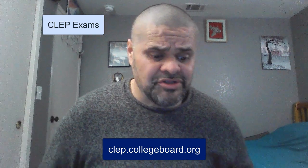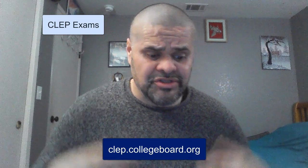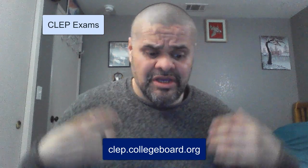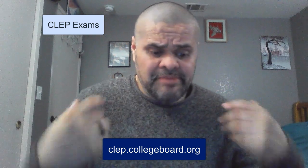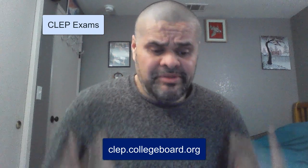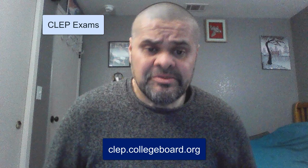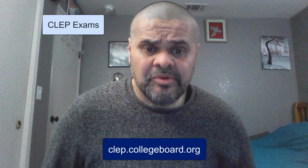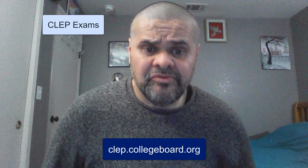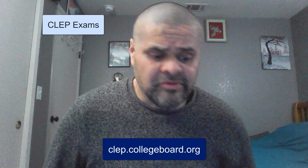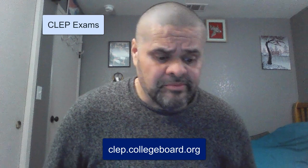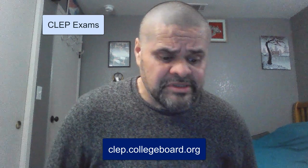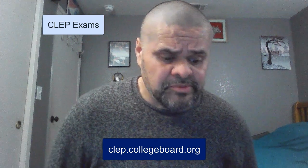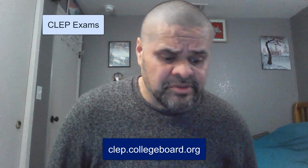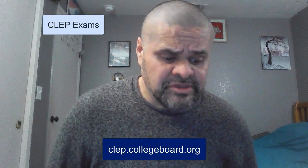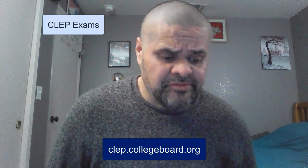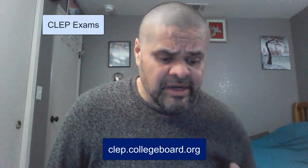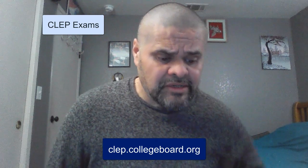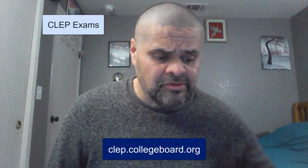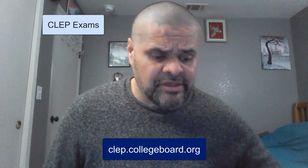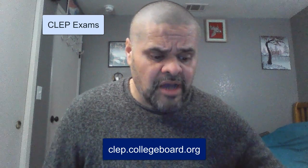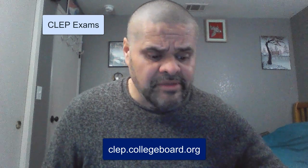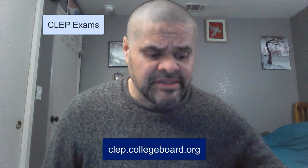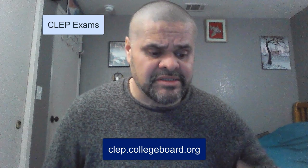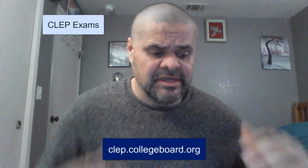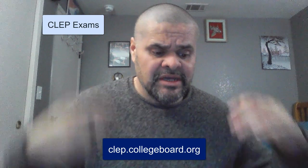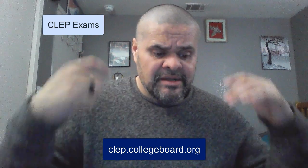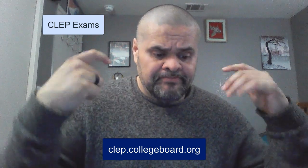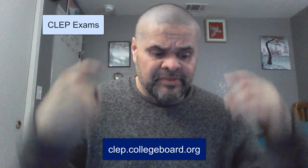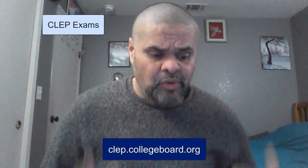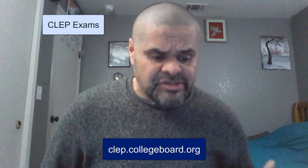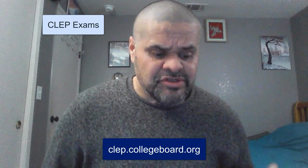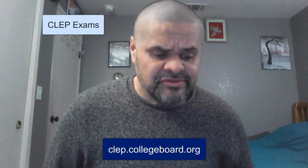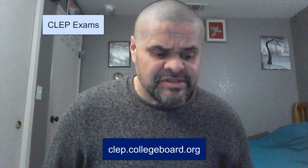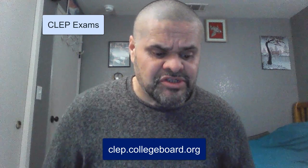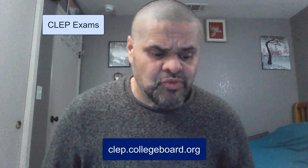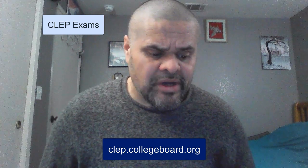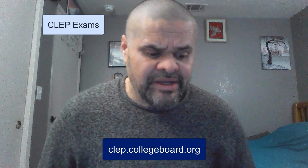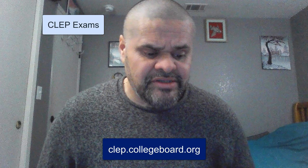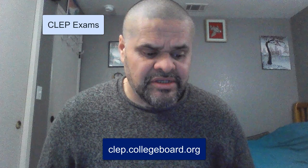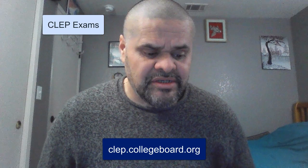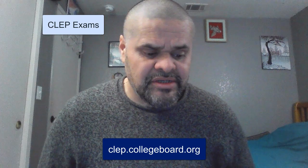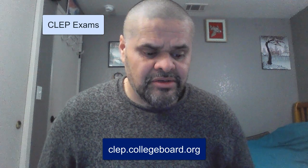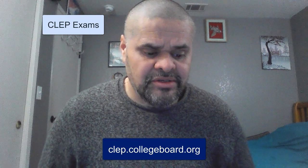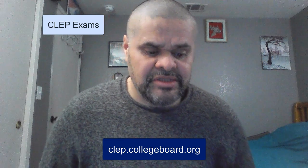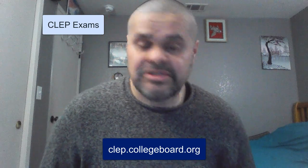sociology, principles of microeconomics, Western Civilization 1, ancient Near East